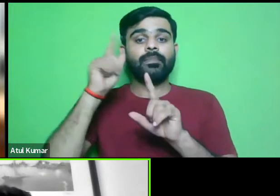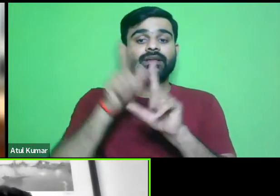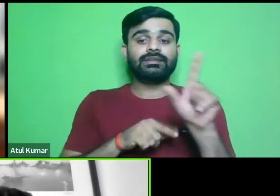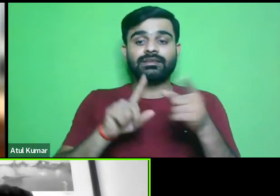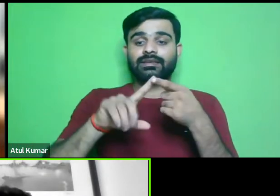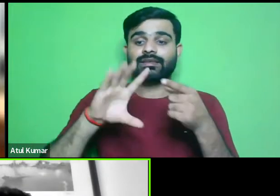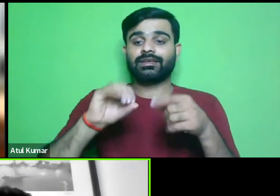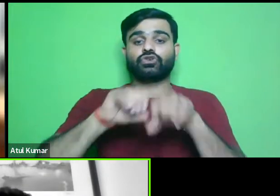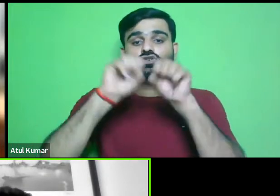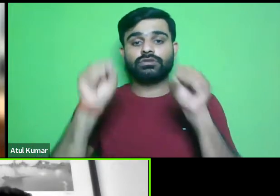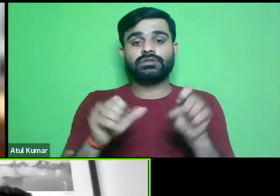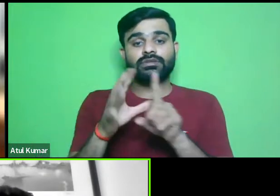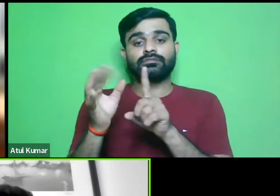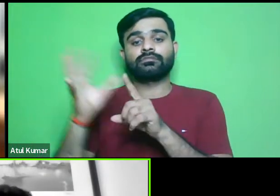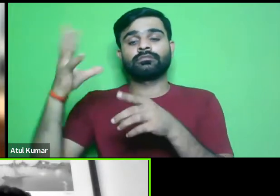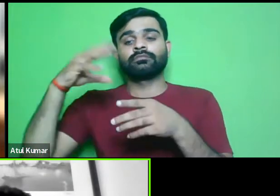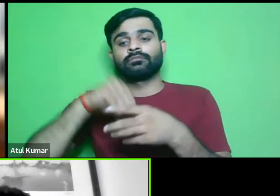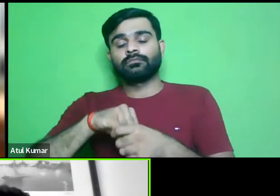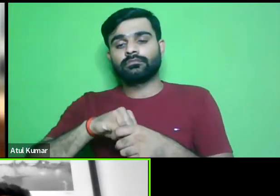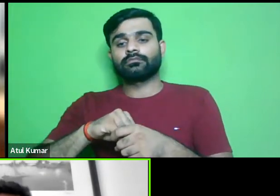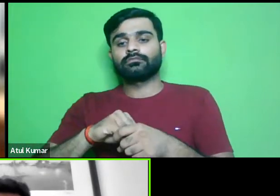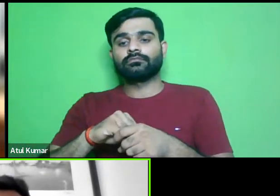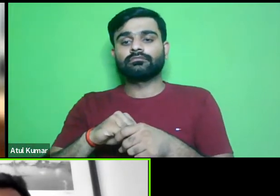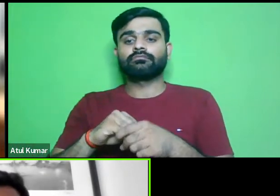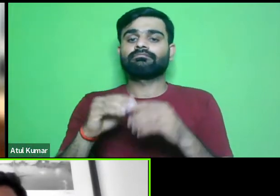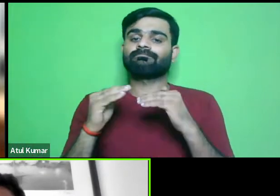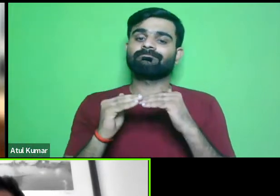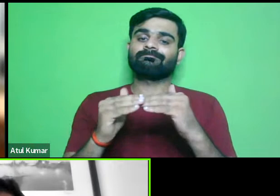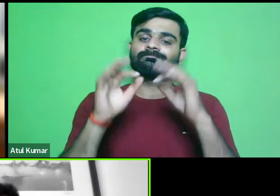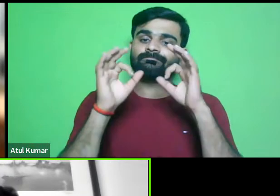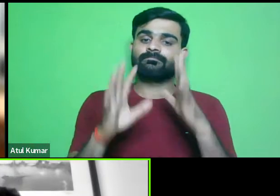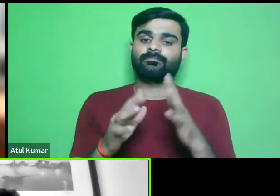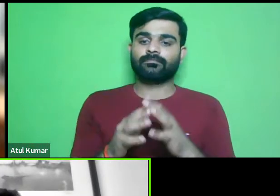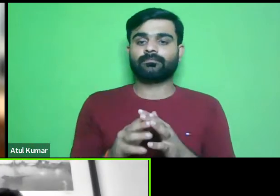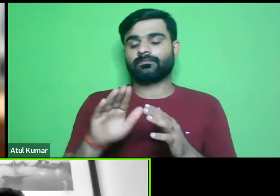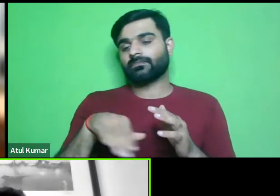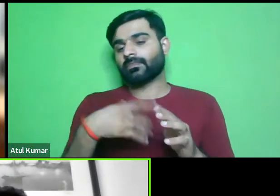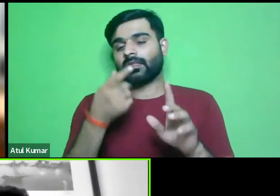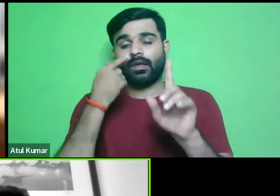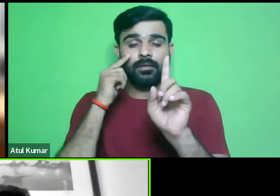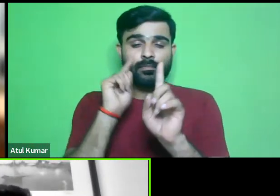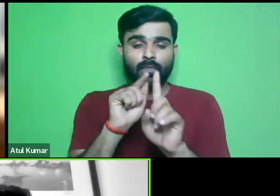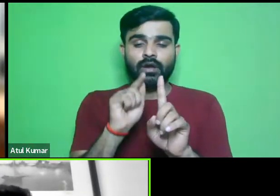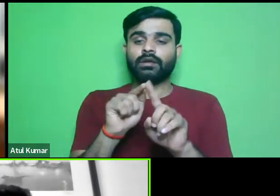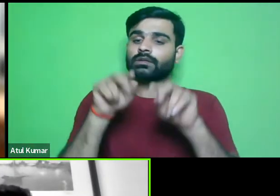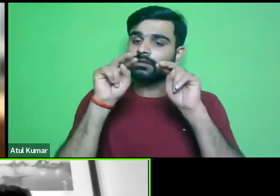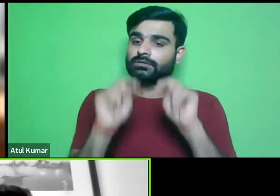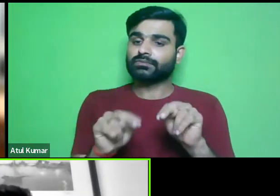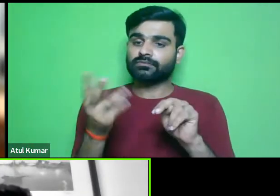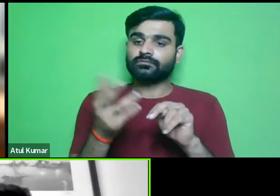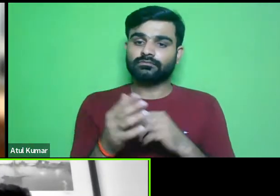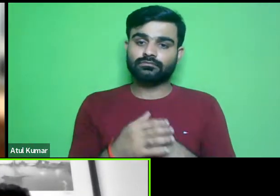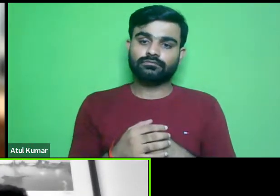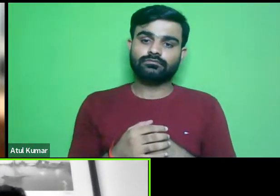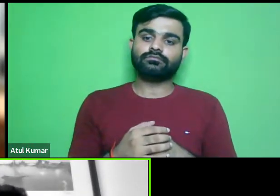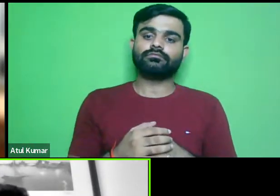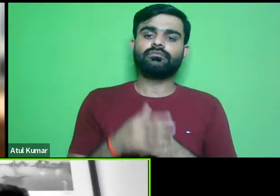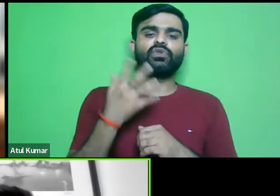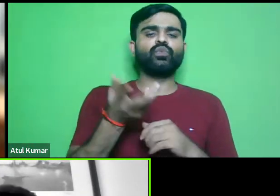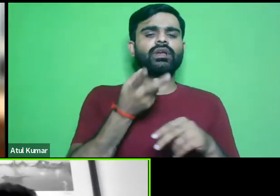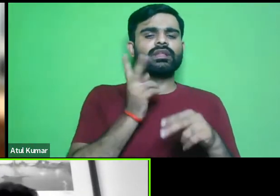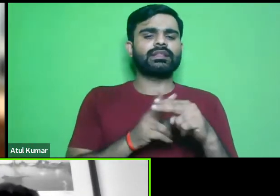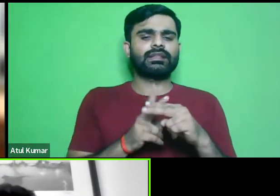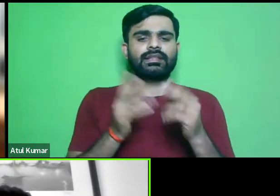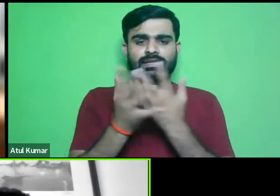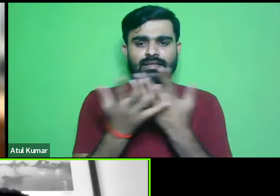ecosystem to perform these audits in a good and a reliable manner. And I think that points towards the need for why, while certain things,